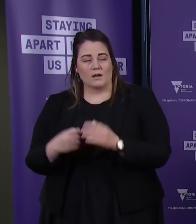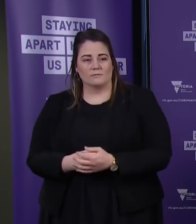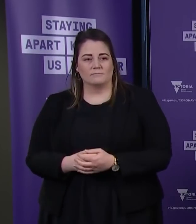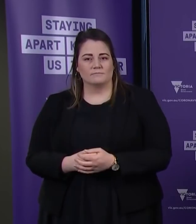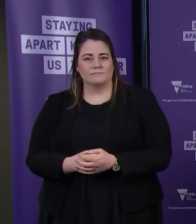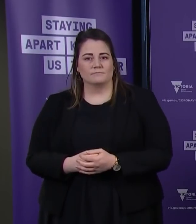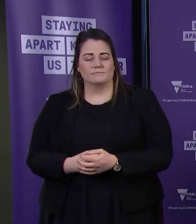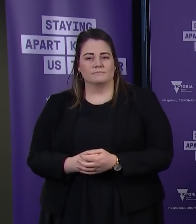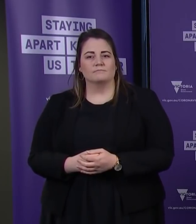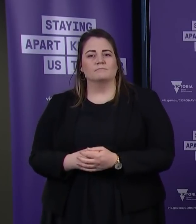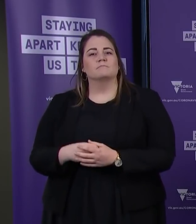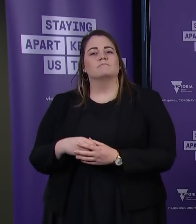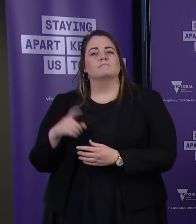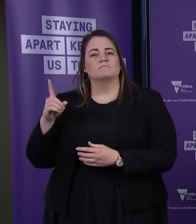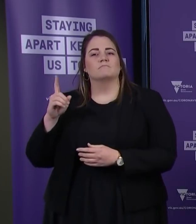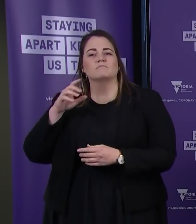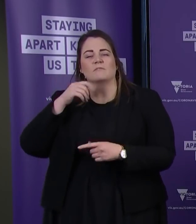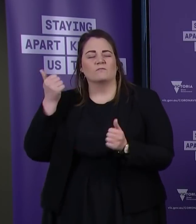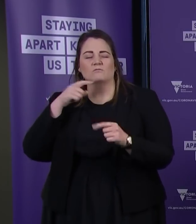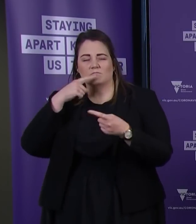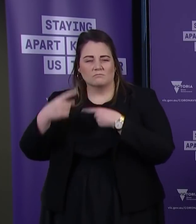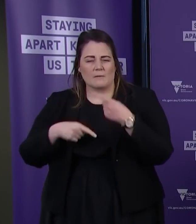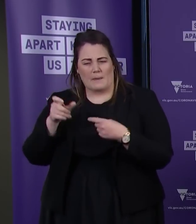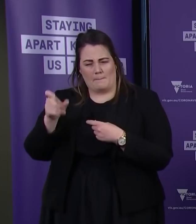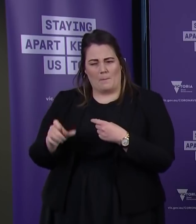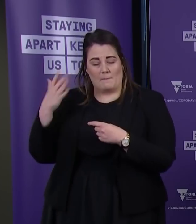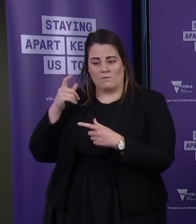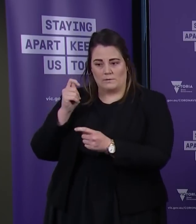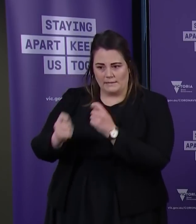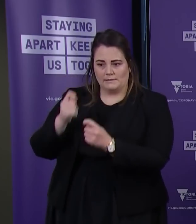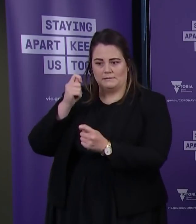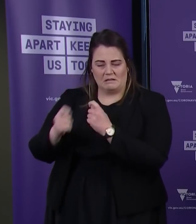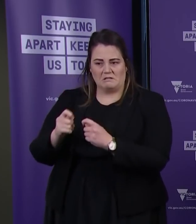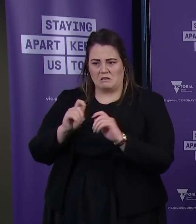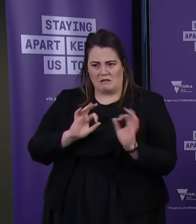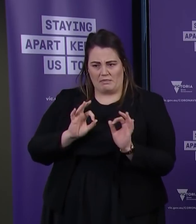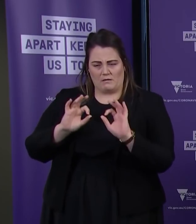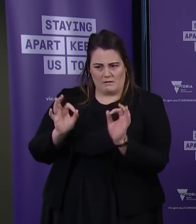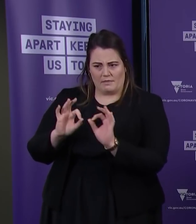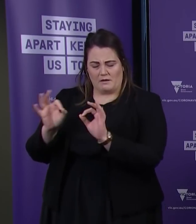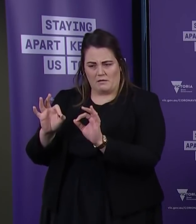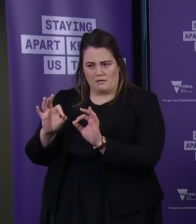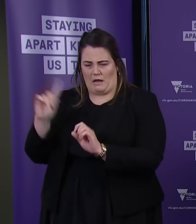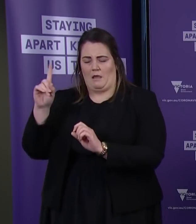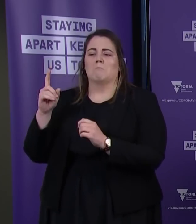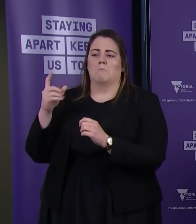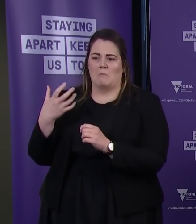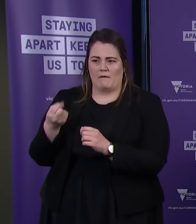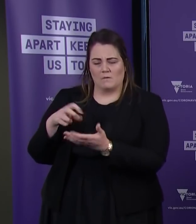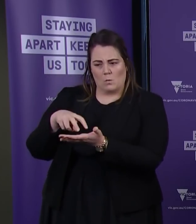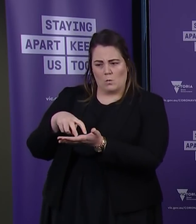low positive in an individual who's had several previous negative tests. I think I explained yesterday we can get